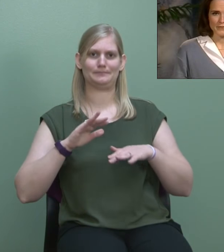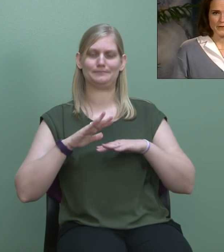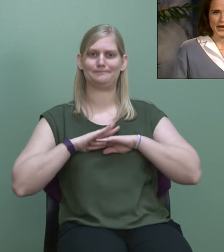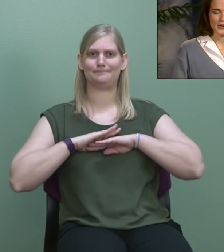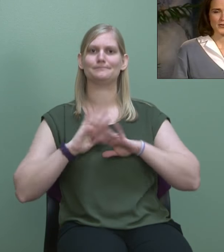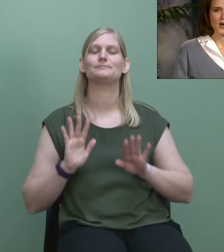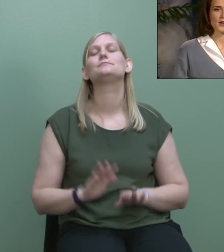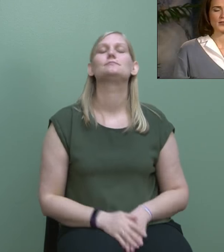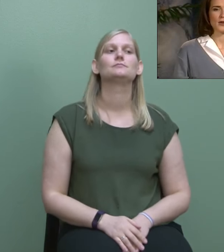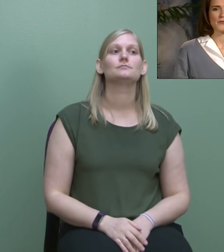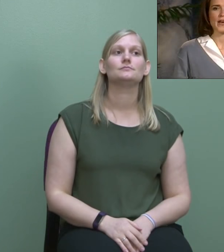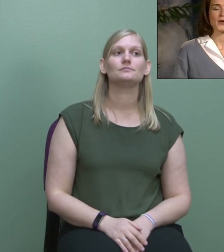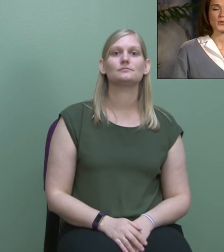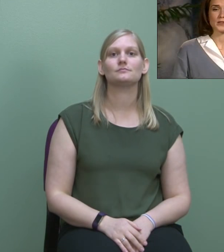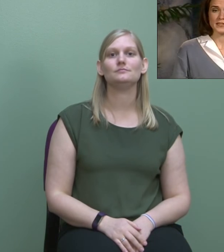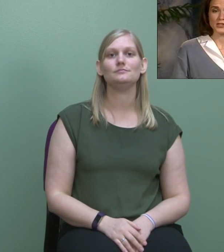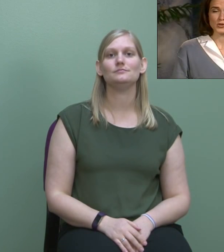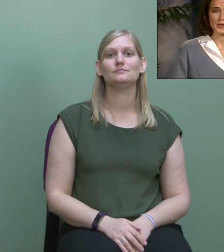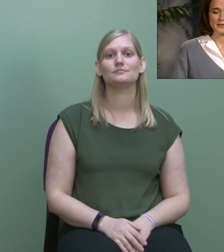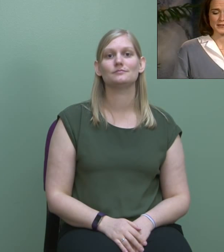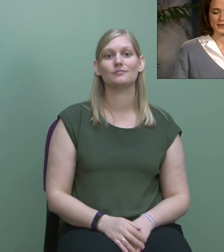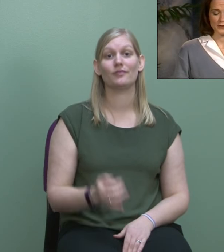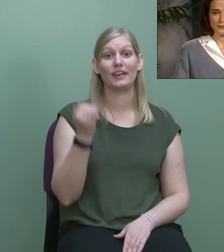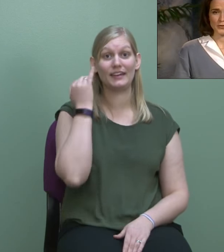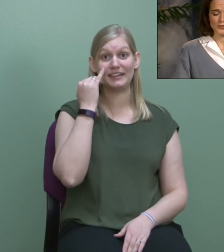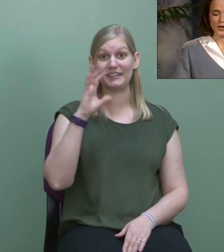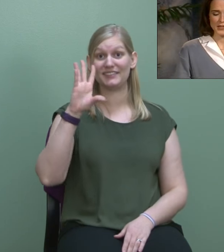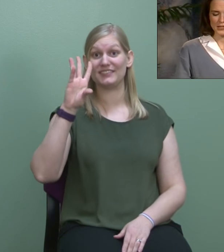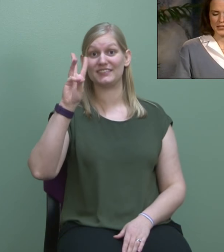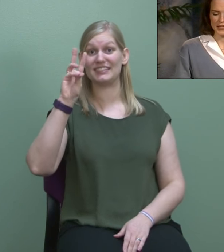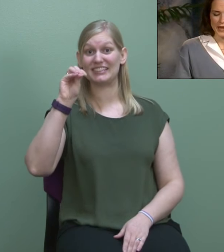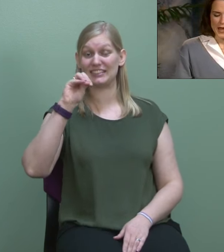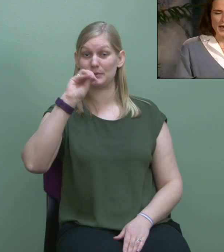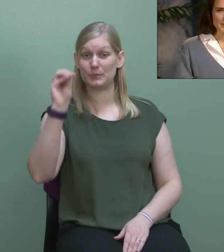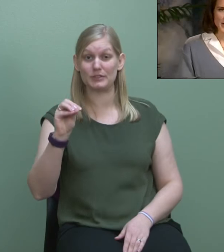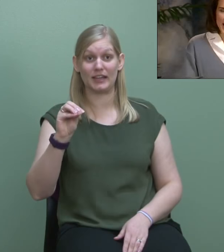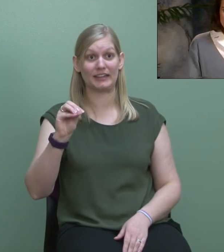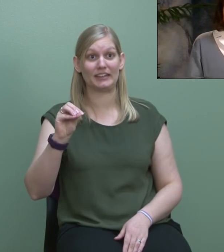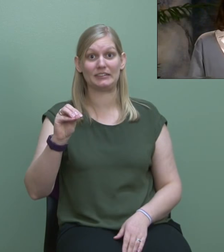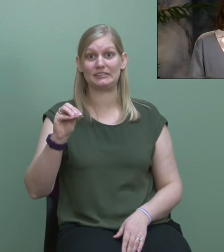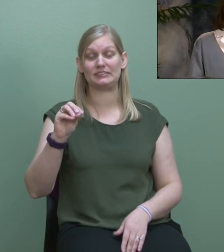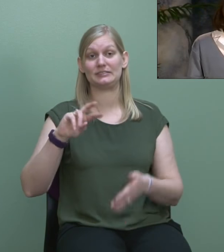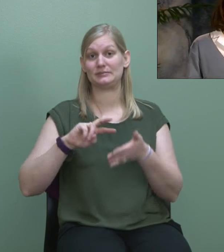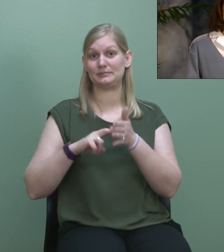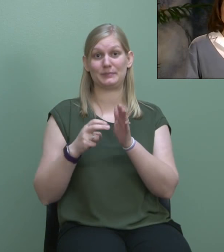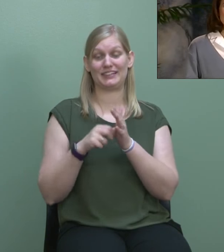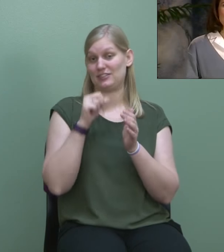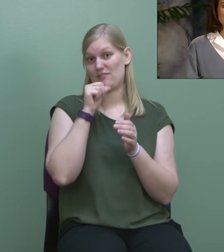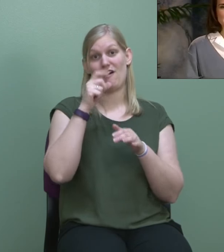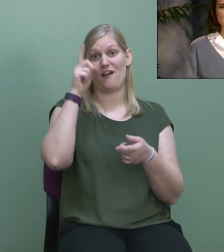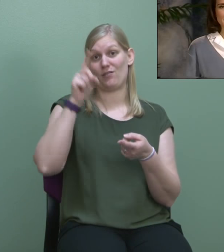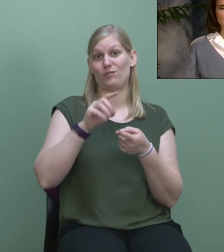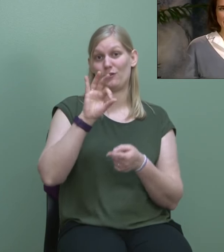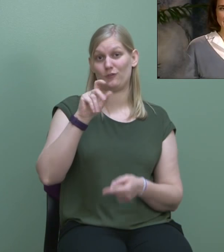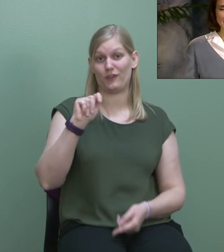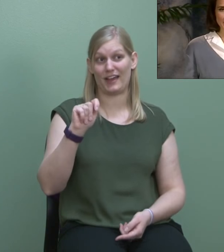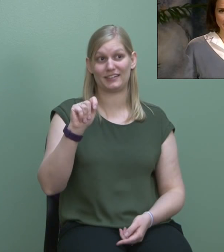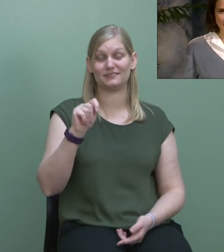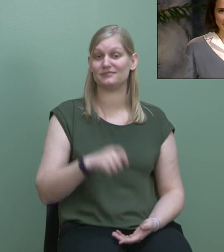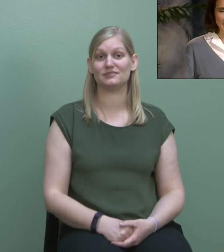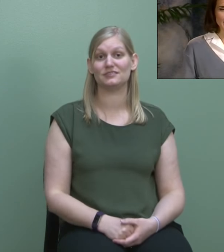those are from fat are not a low-fat or lean choice food for us to eat. And perhaps they wouldn't be categorized,